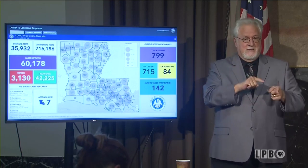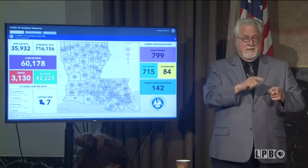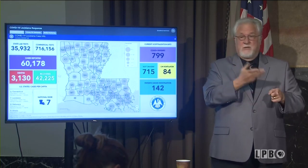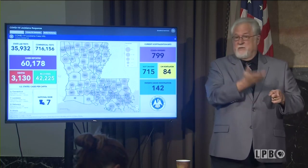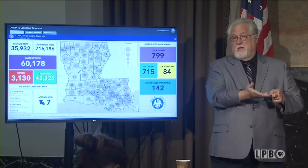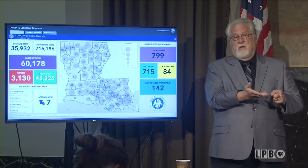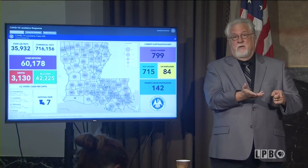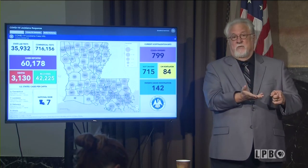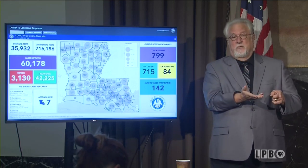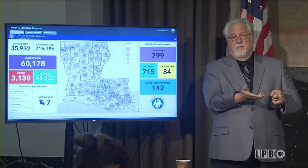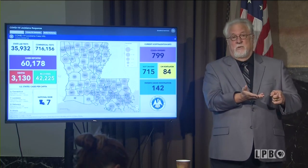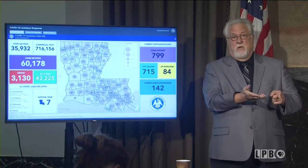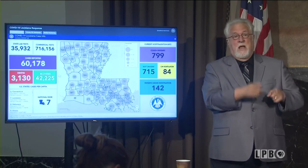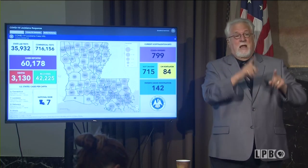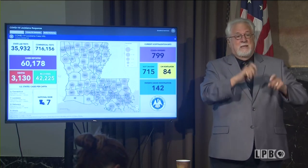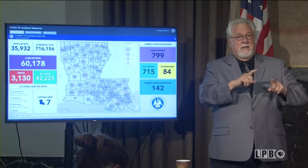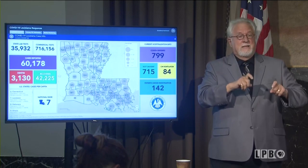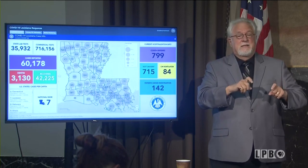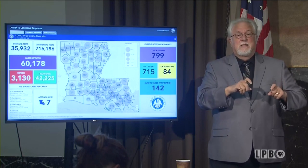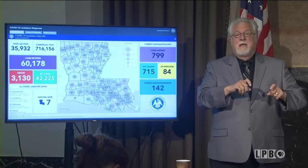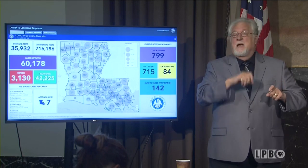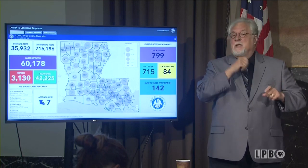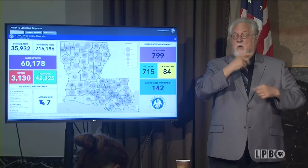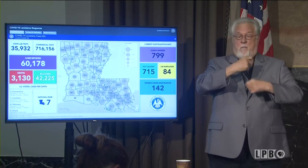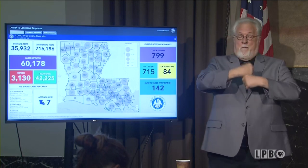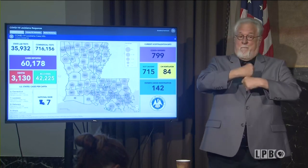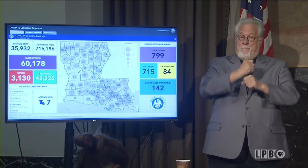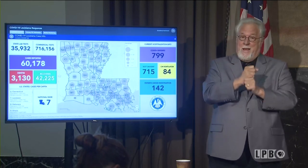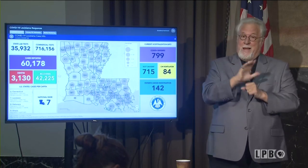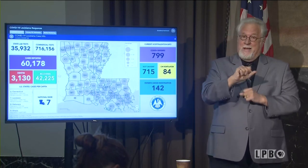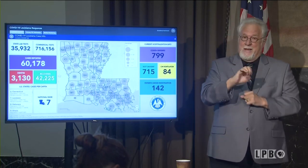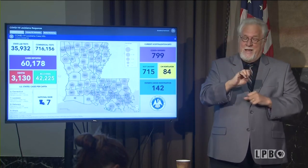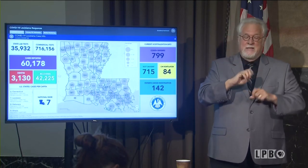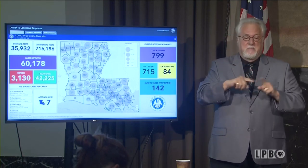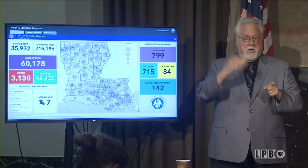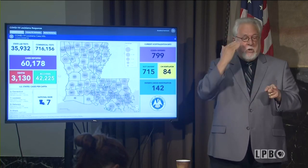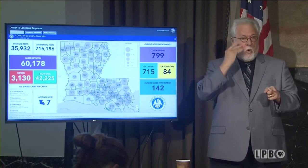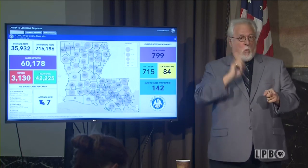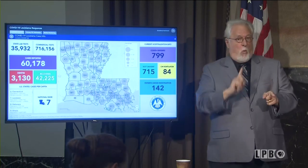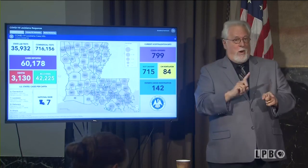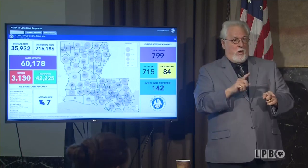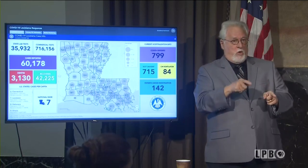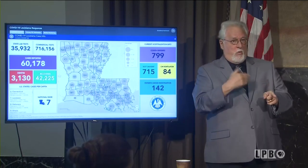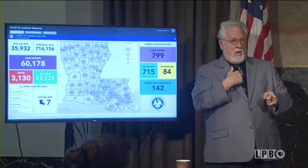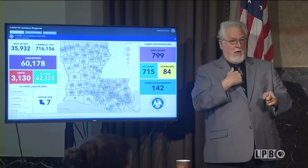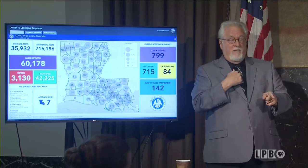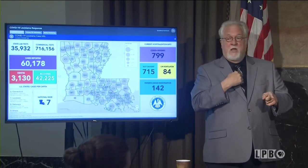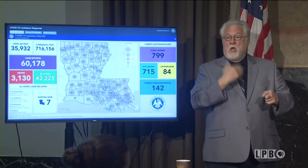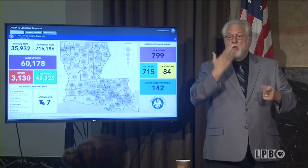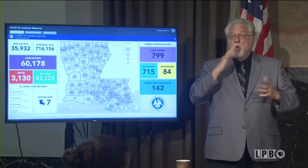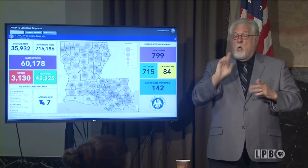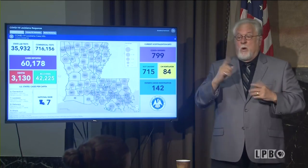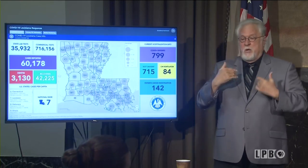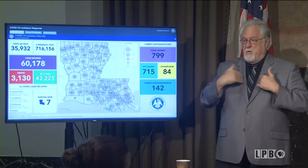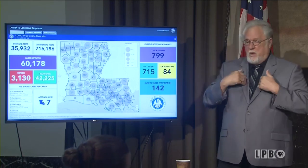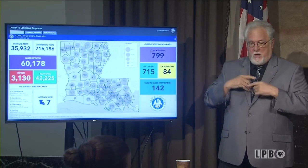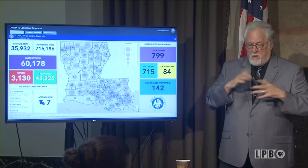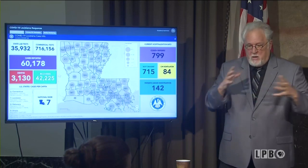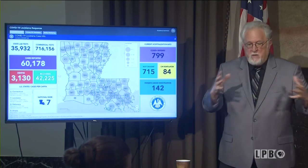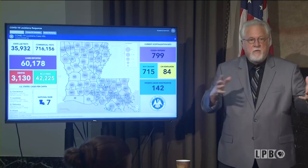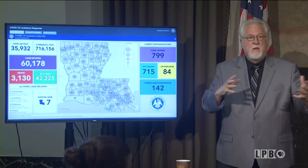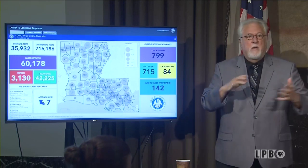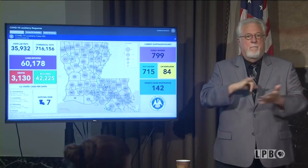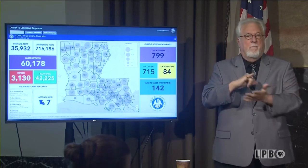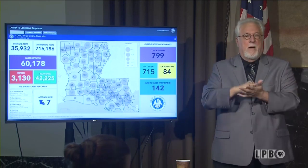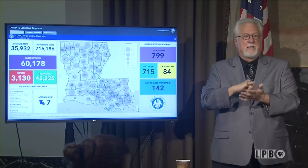there. Testing doesn't produce a case, it just lets you know where you have them. And if you don't know where you have them, then it's